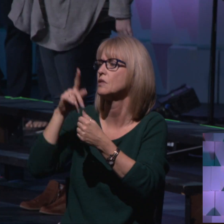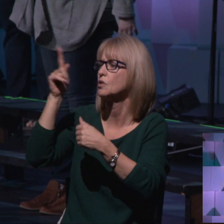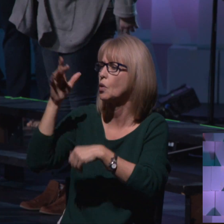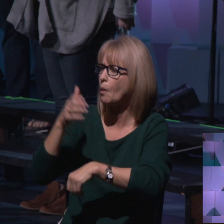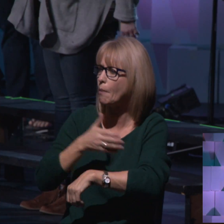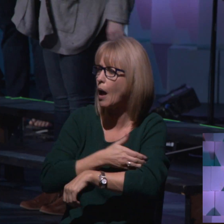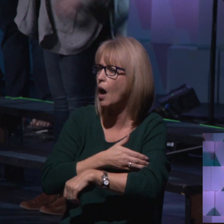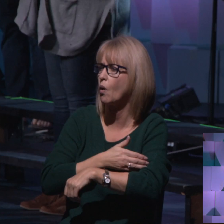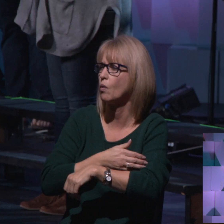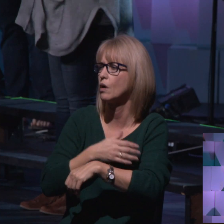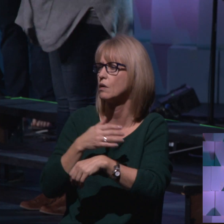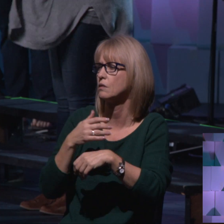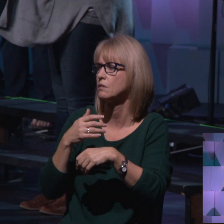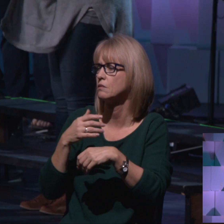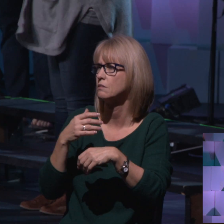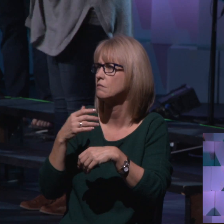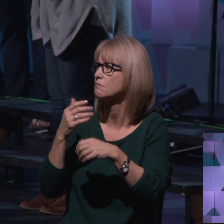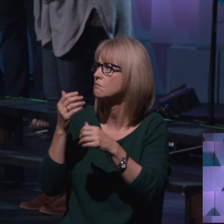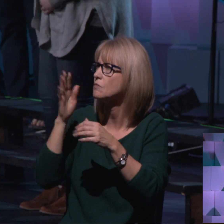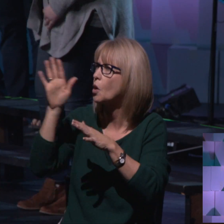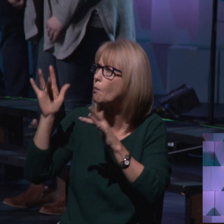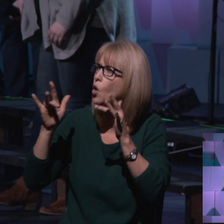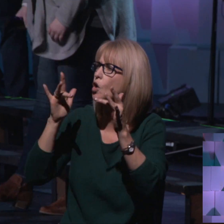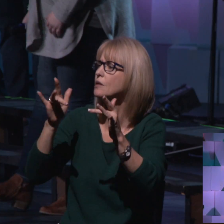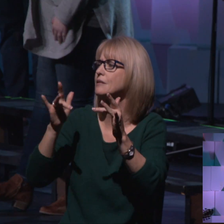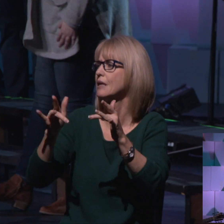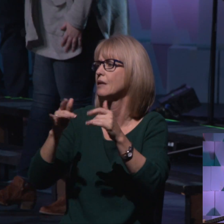for your mercy, and that you keep your promises.